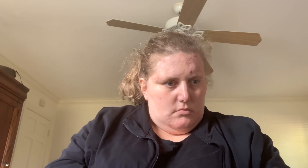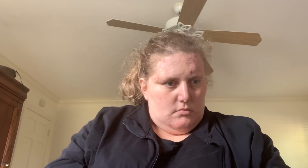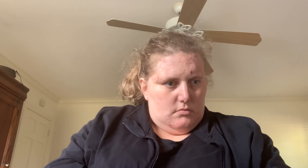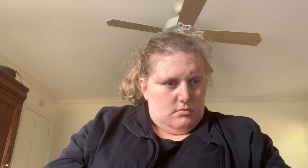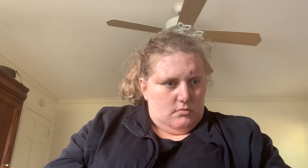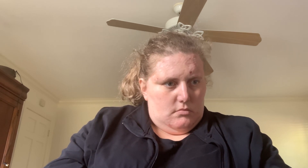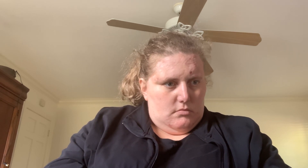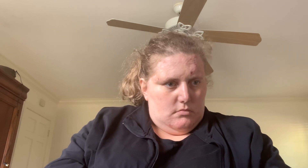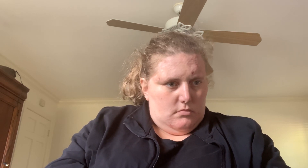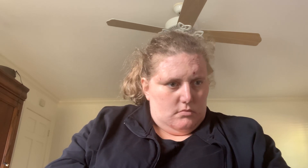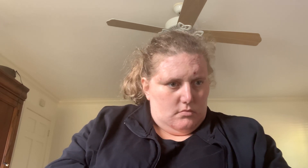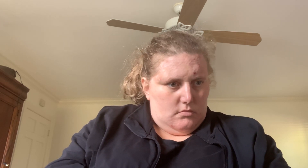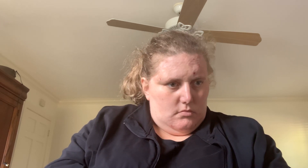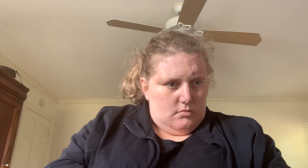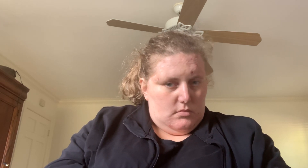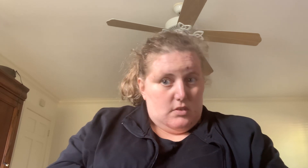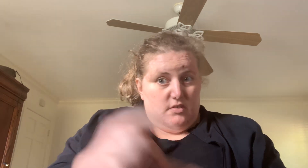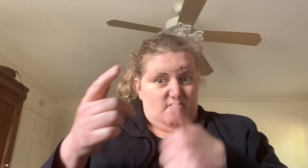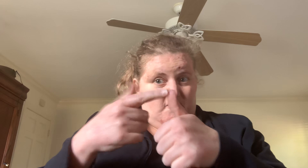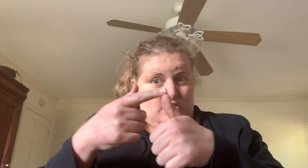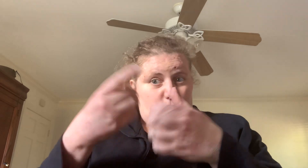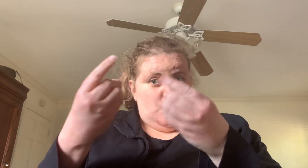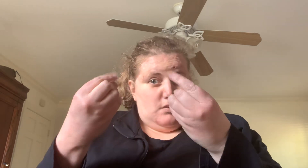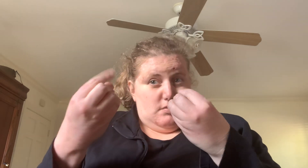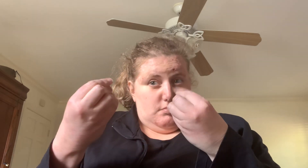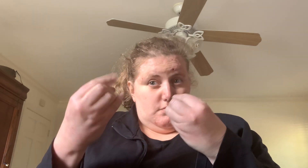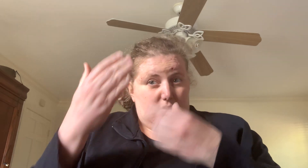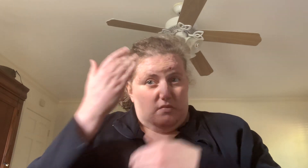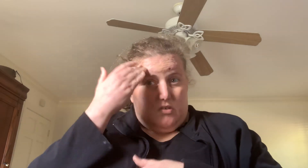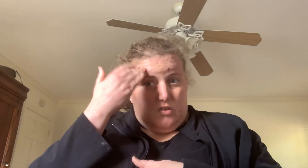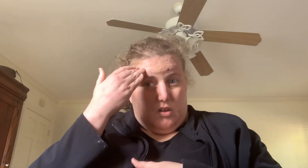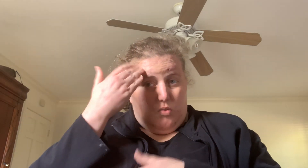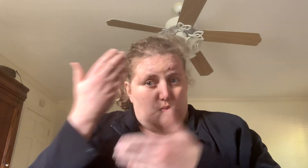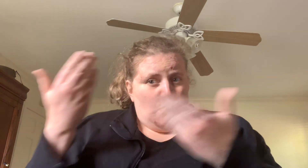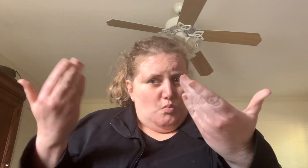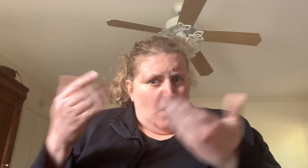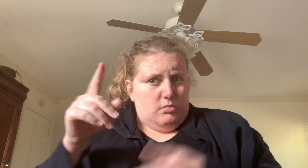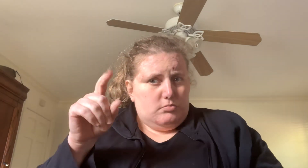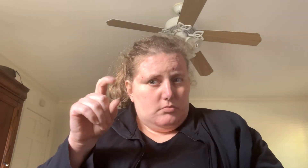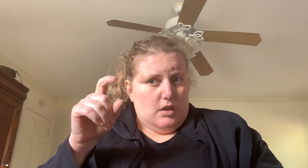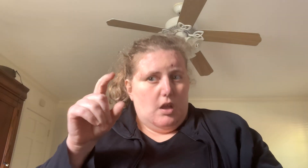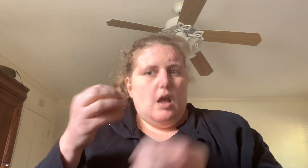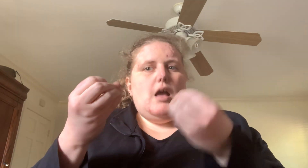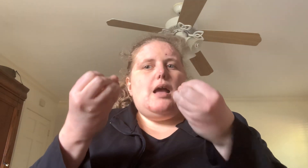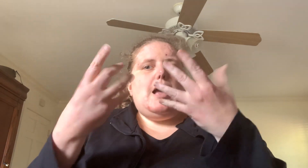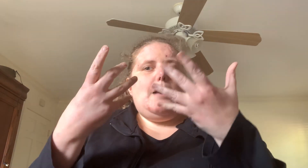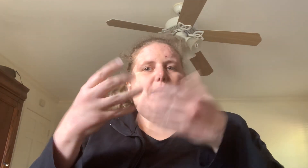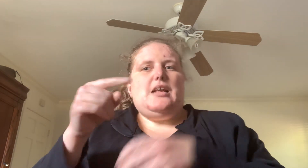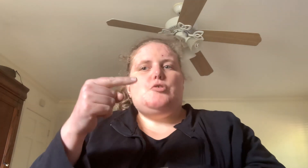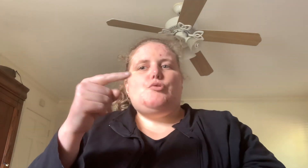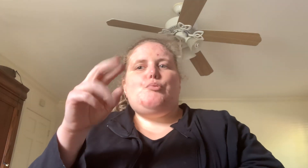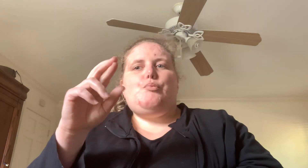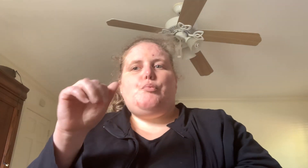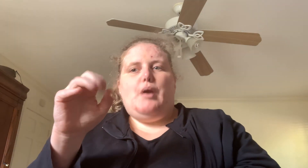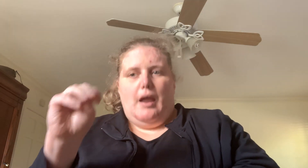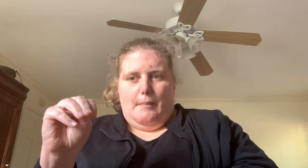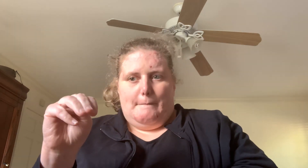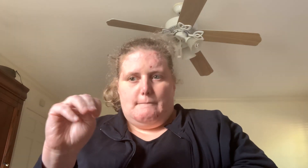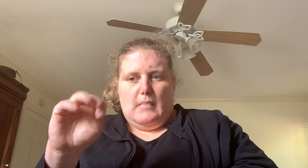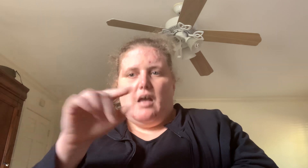oxygen, the first thing we have to know is how many grams of oxygen do we have?